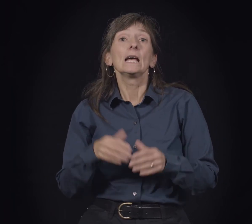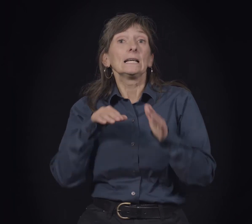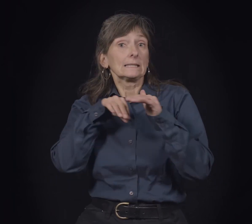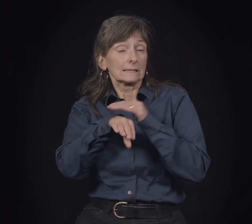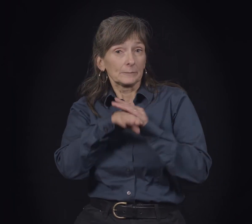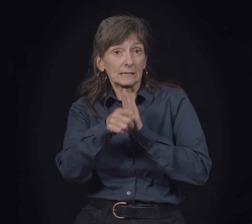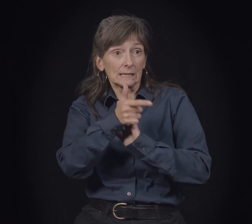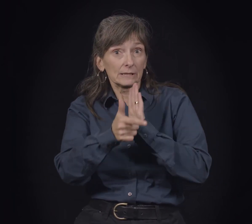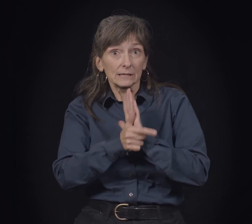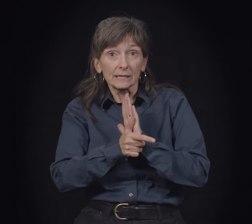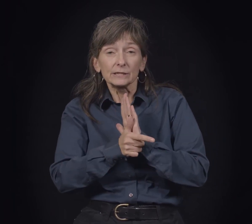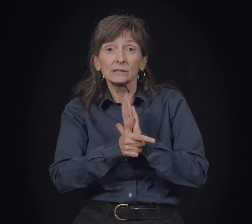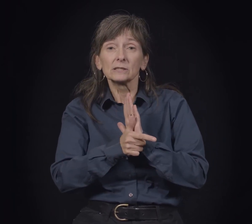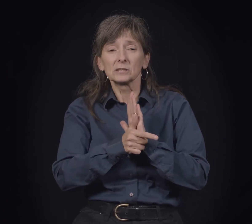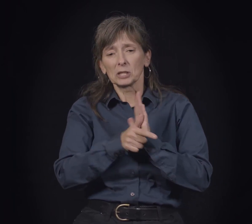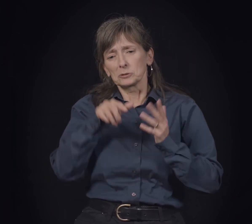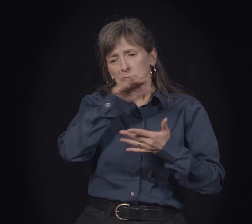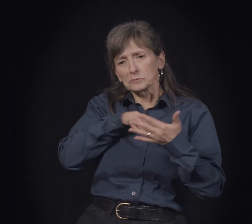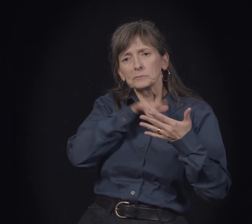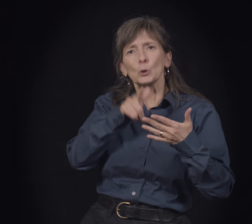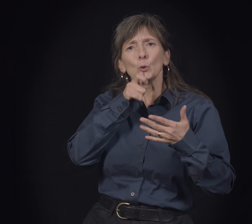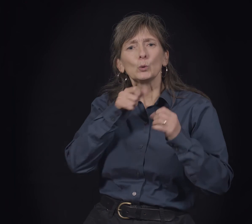the Disability Policy Office.